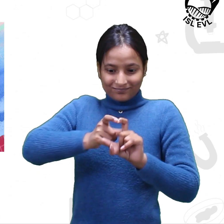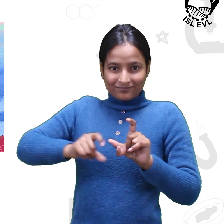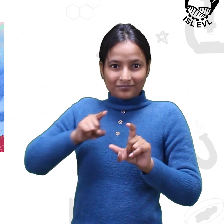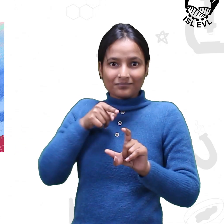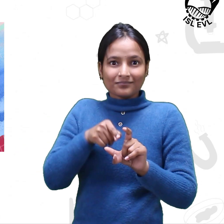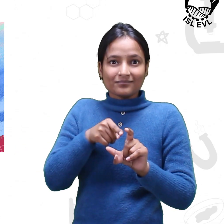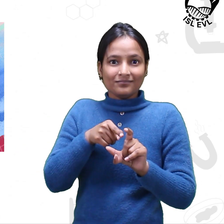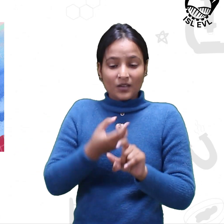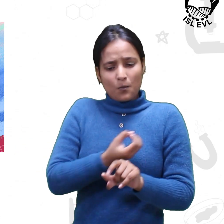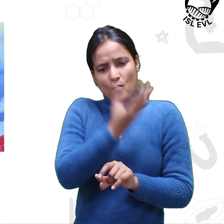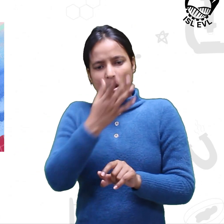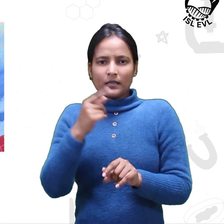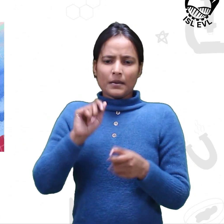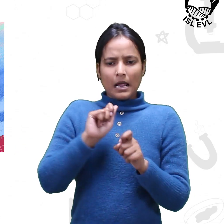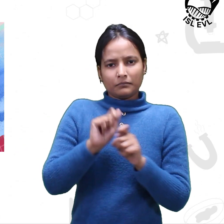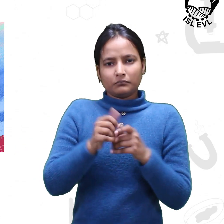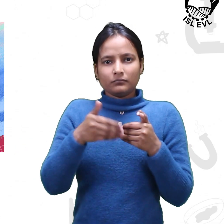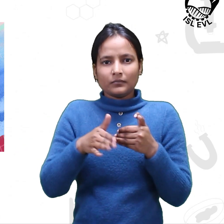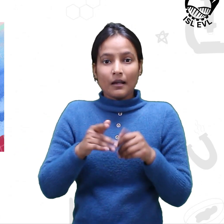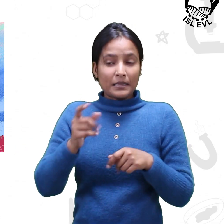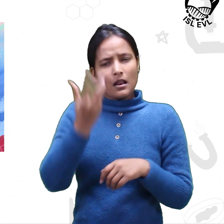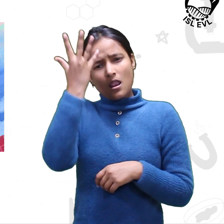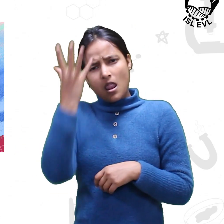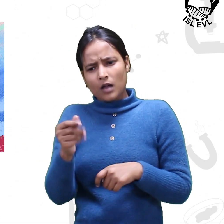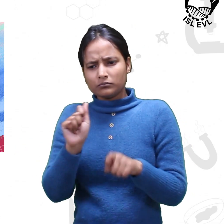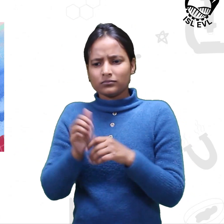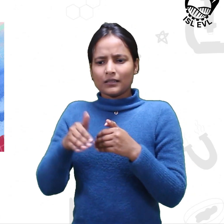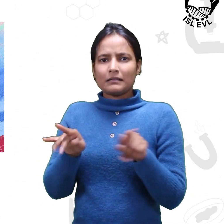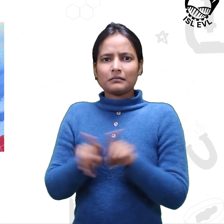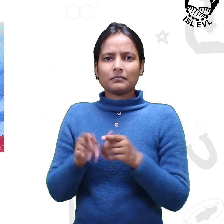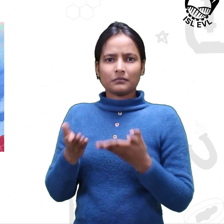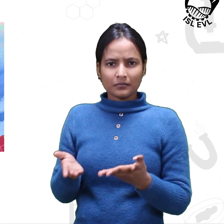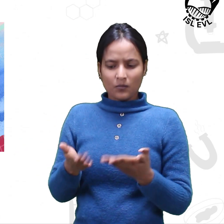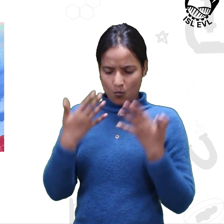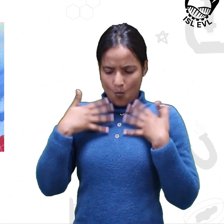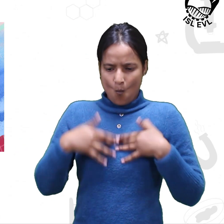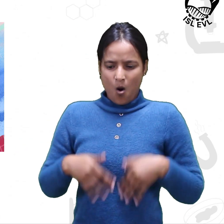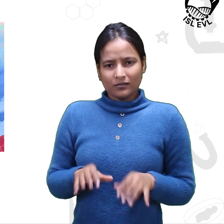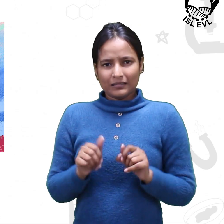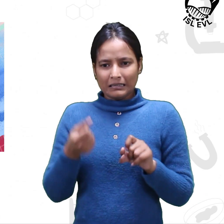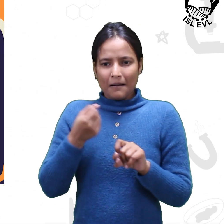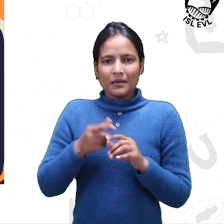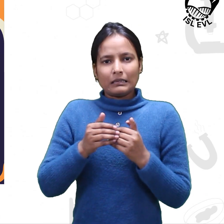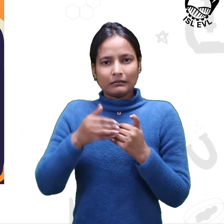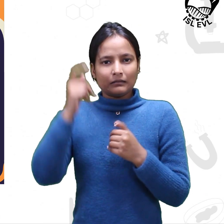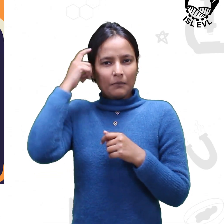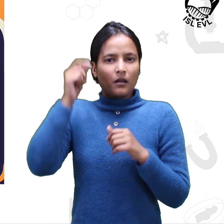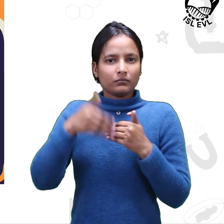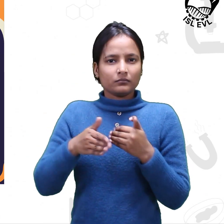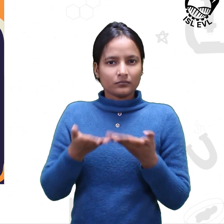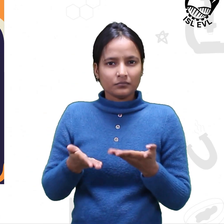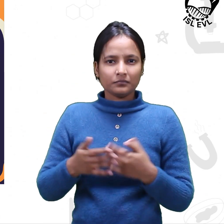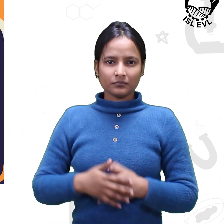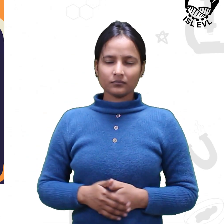is active during the day in such emotional events, is also active in our sleep while we are having dreams. All in all,